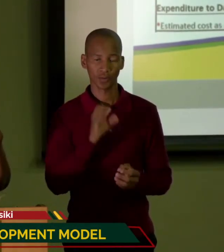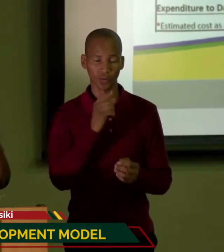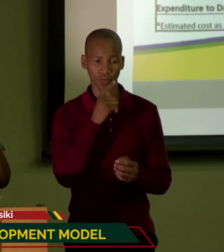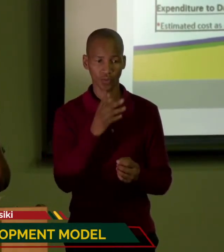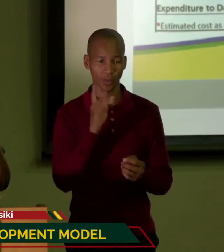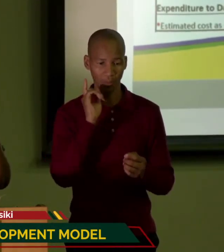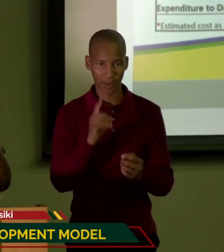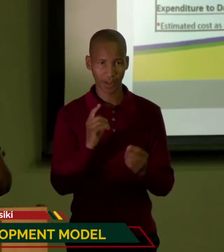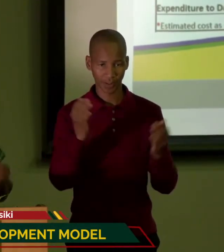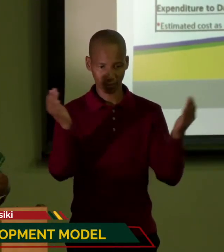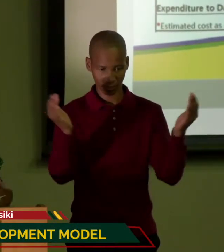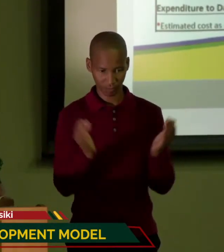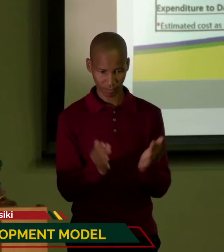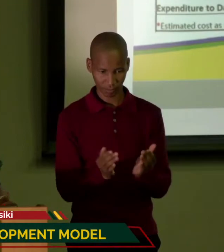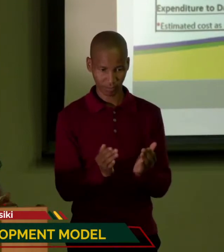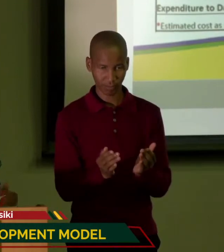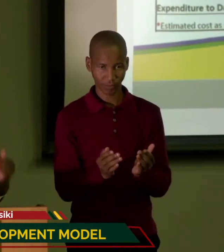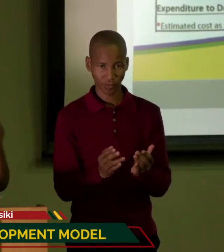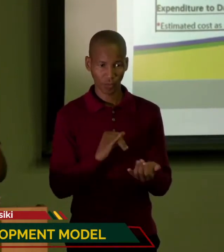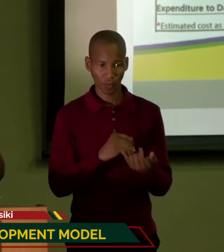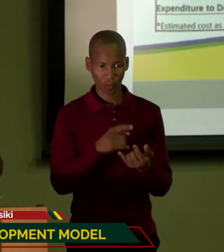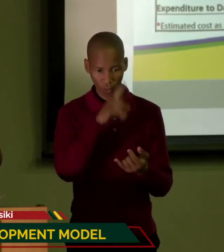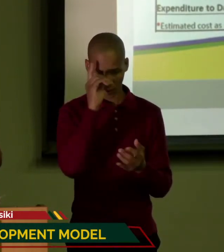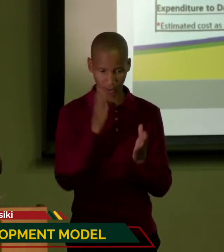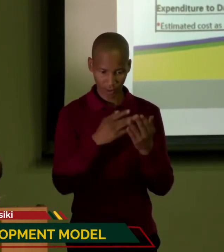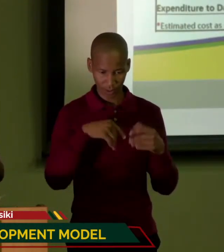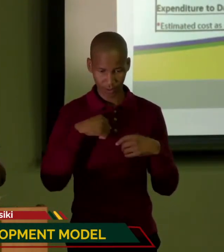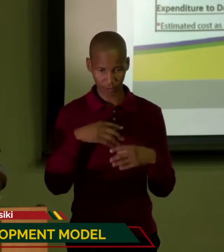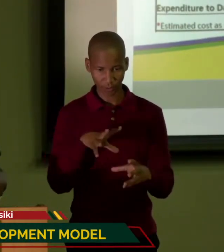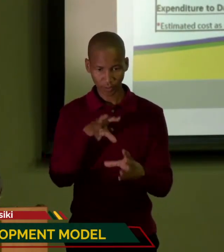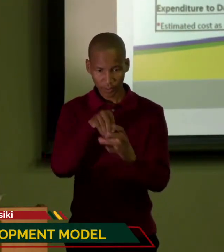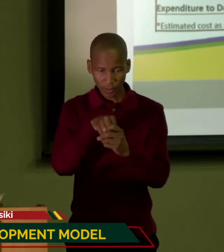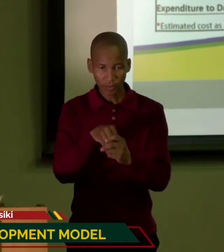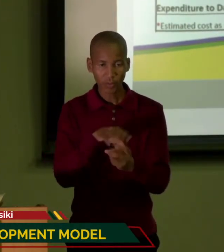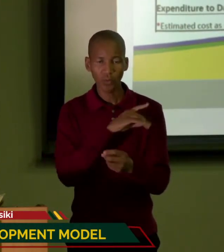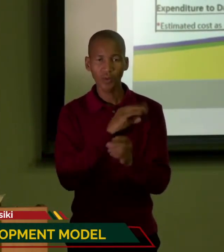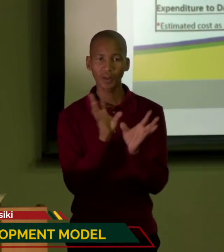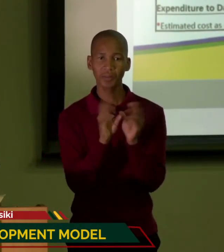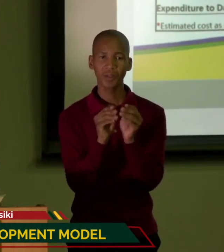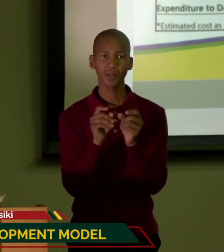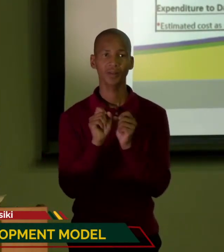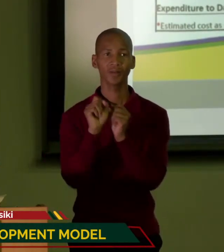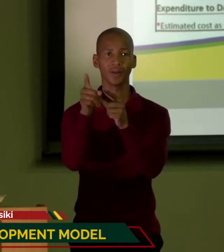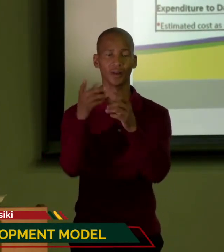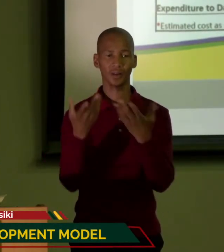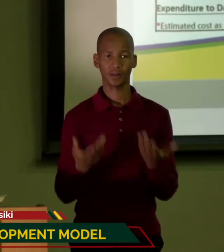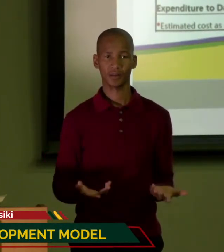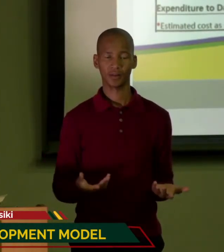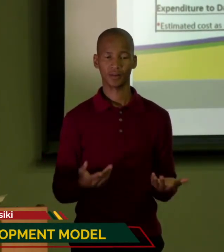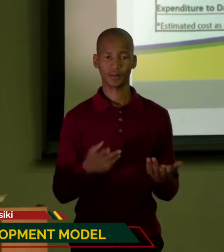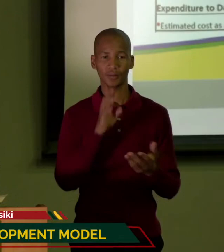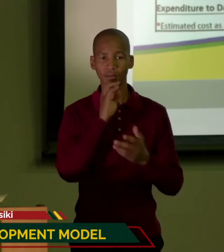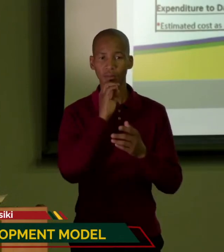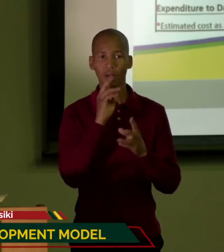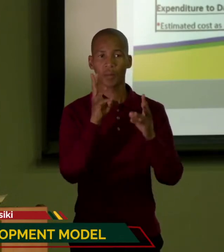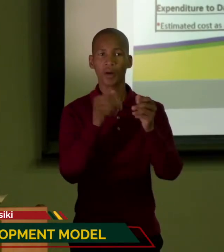mazibuye enzele si-impute xa zihleli phaa kuya oonqasta